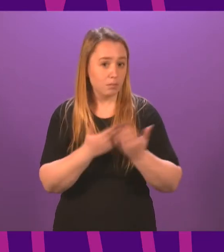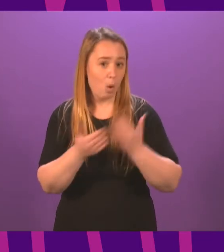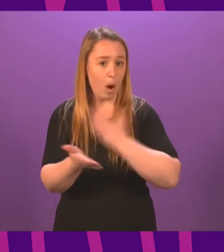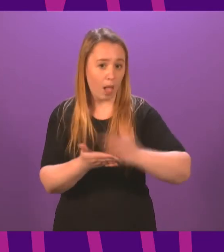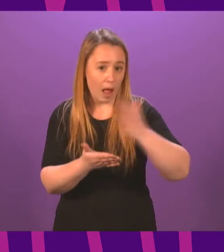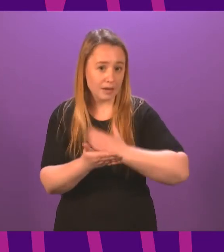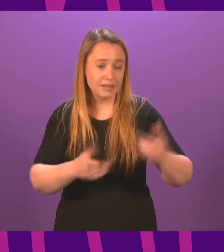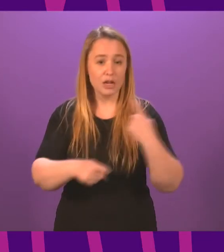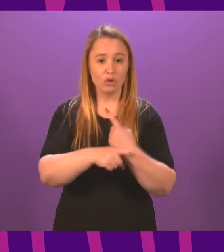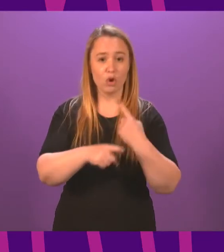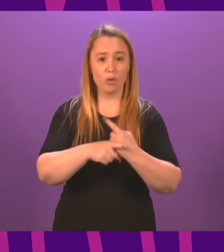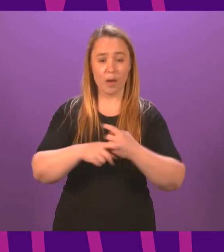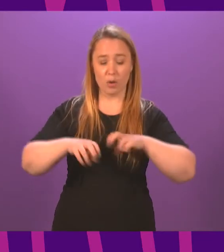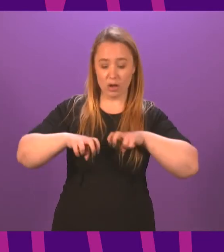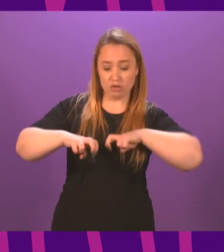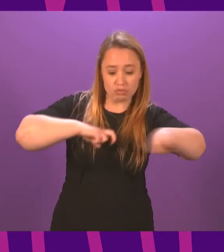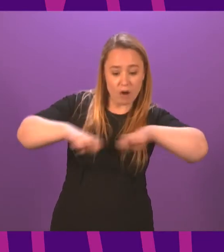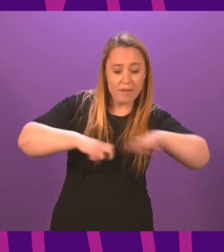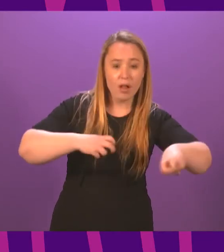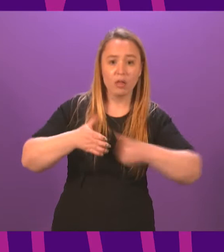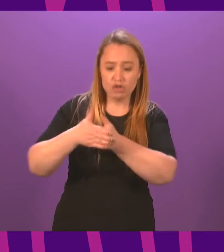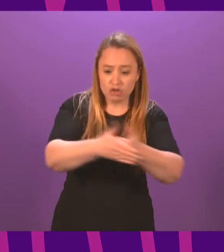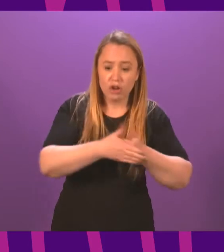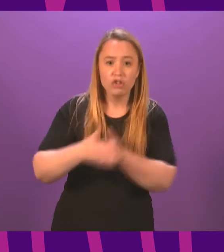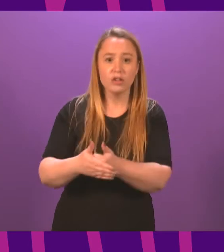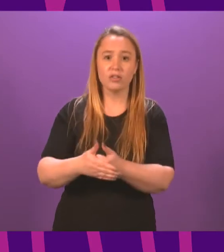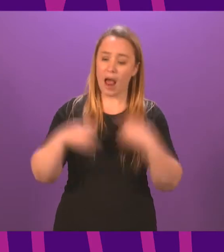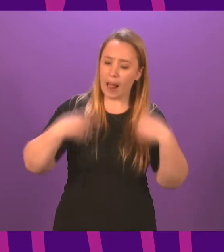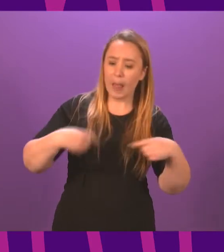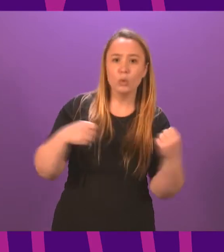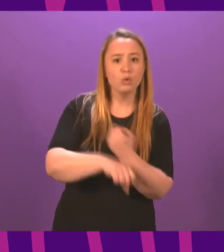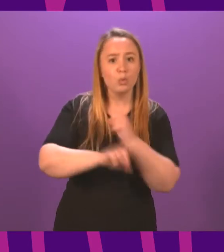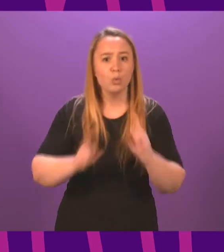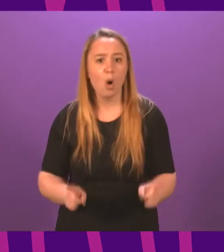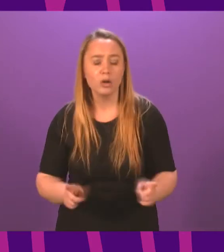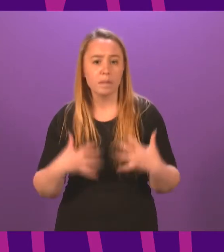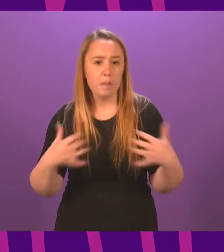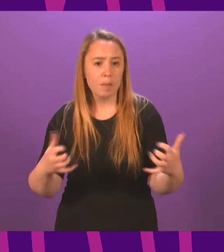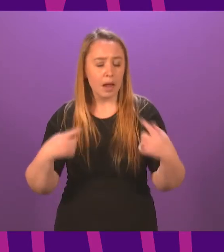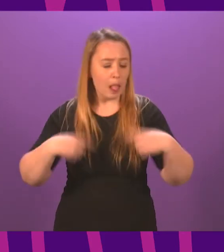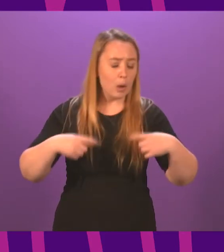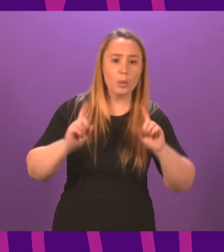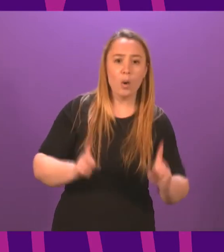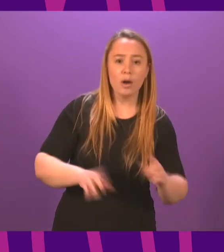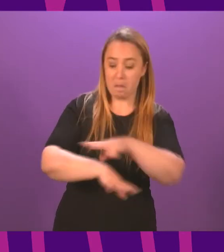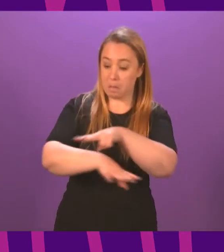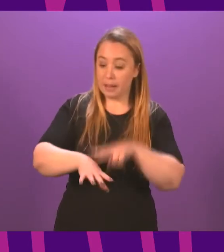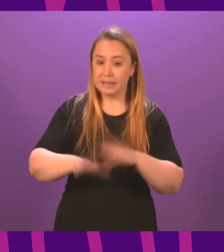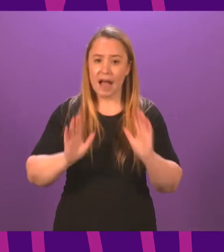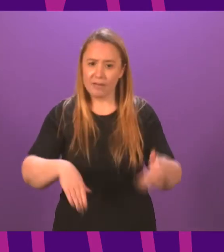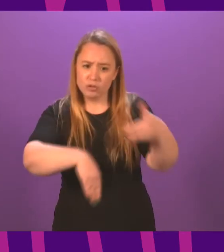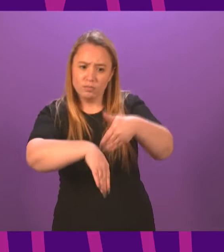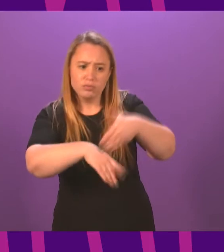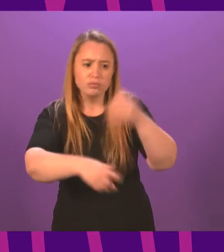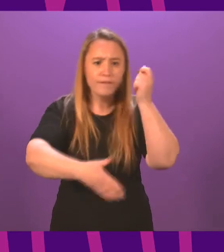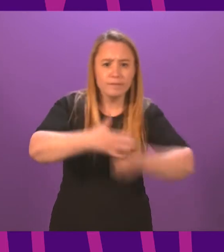On travel restrictions, the public need to know what they can and cannot do, and our police need to know what enforcement actions they can take.